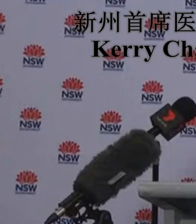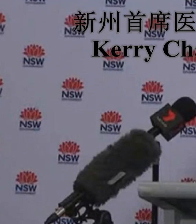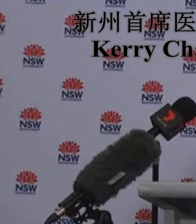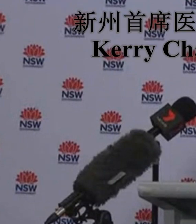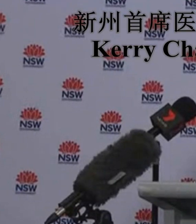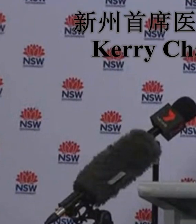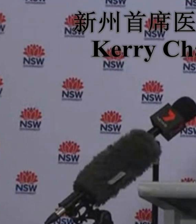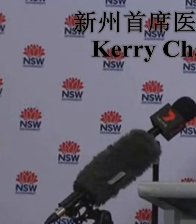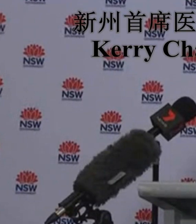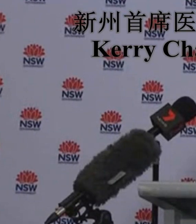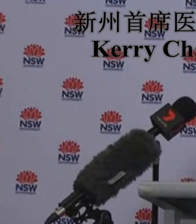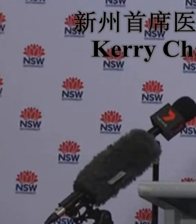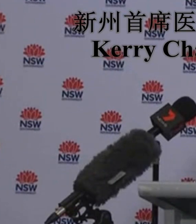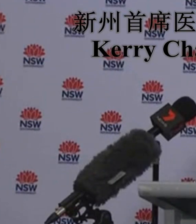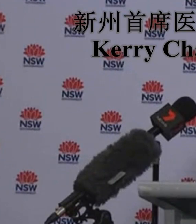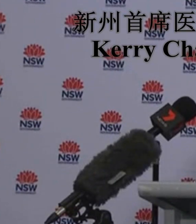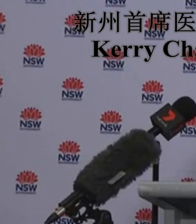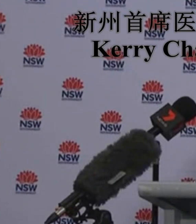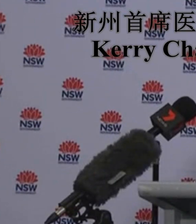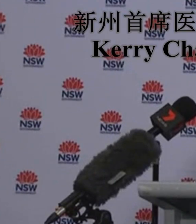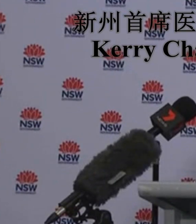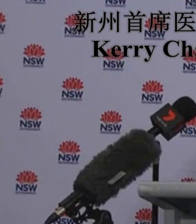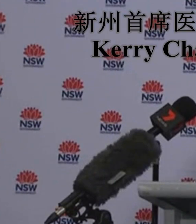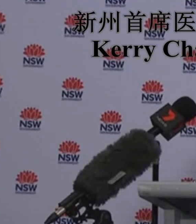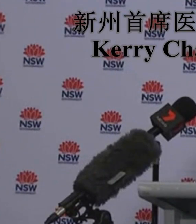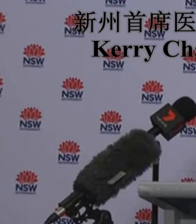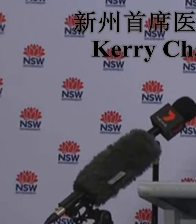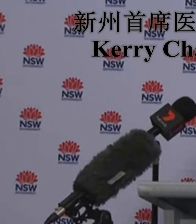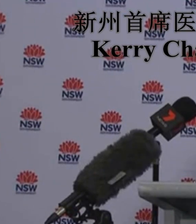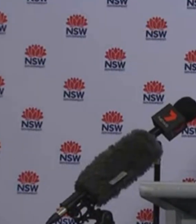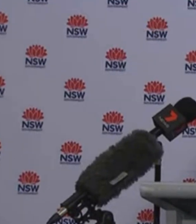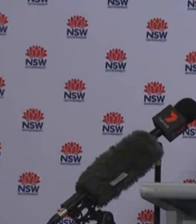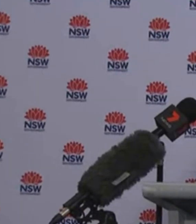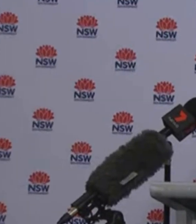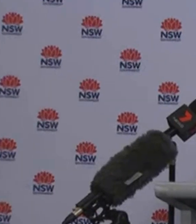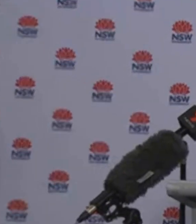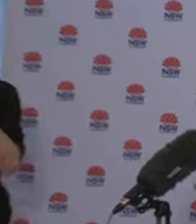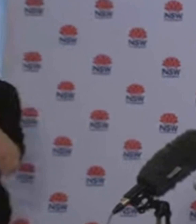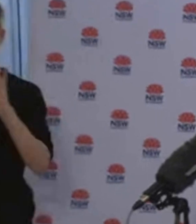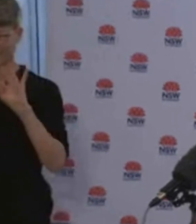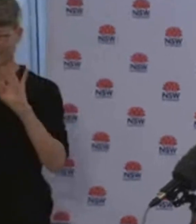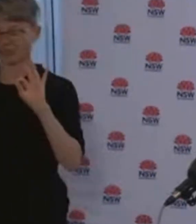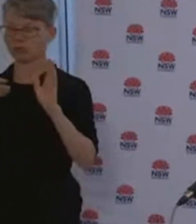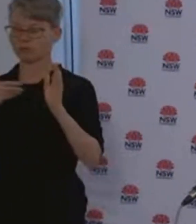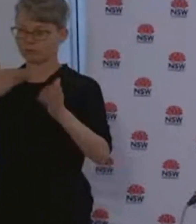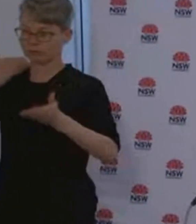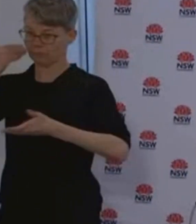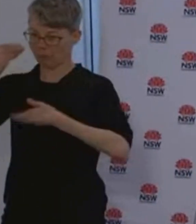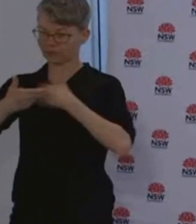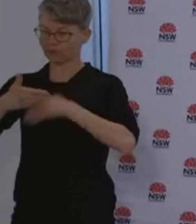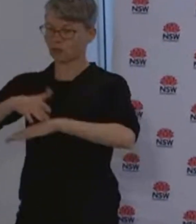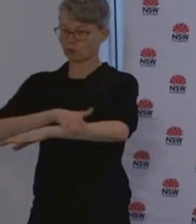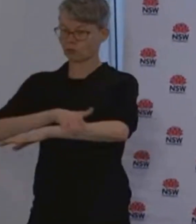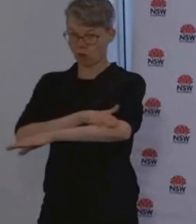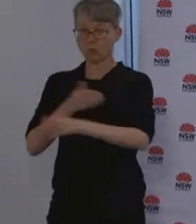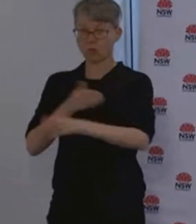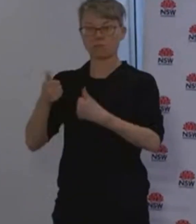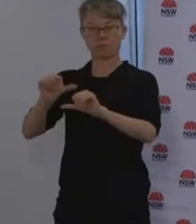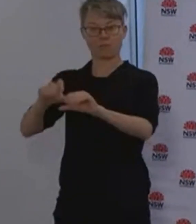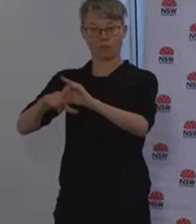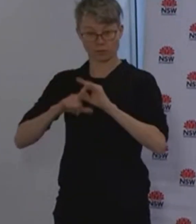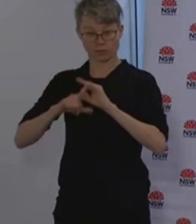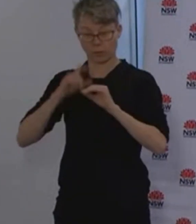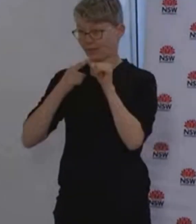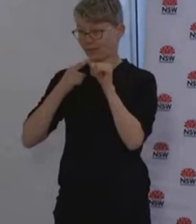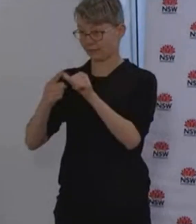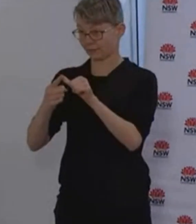Now let's go to Sydney for the latest update. So I'm going to take it through slowly and then very much happy to answer any questions. So